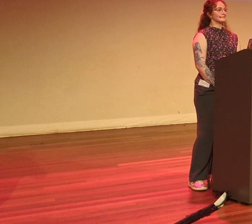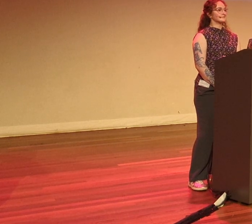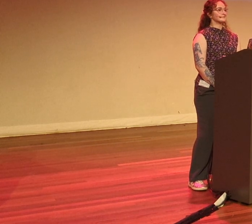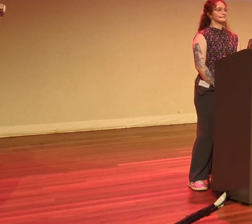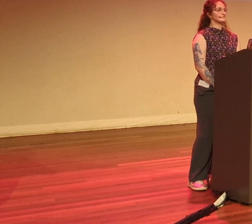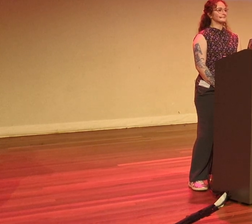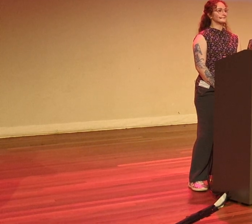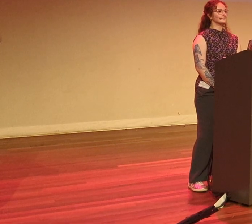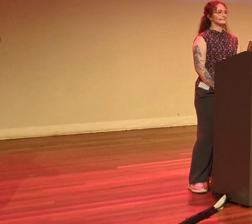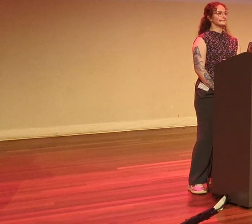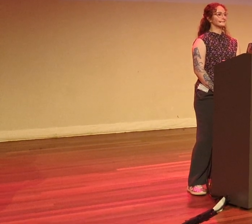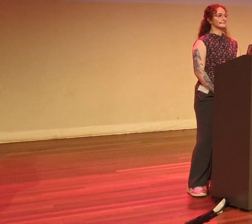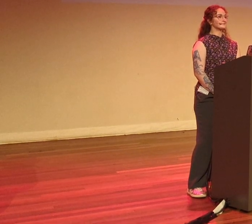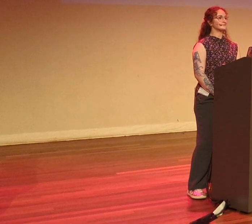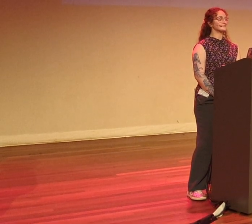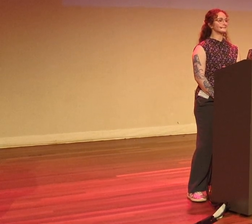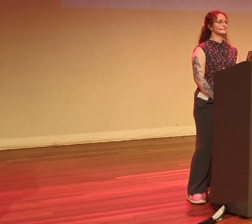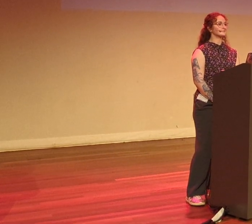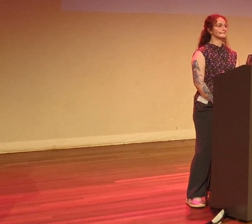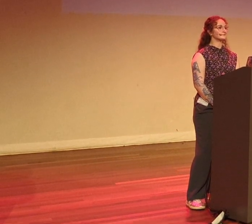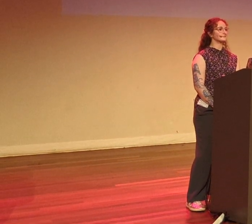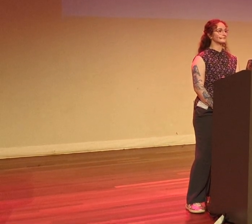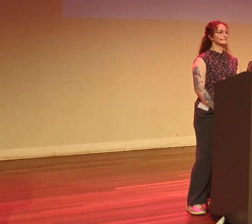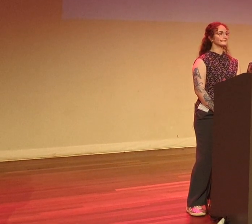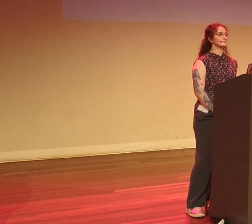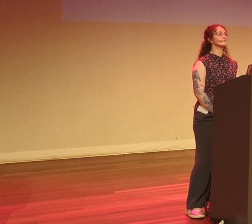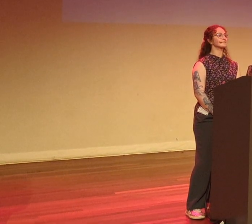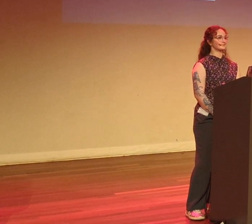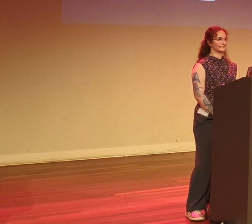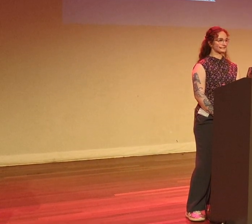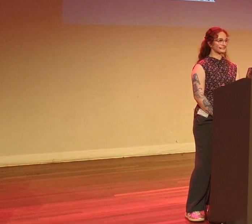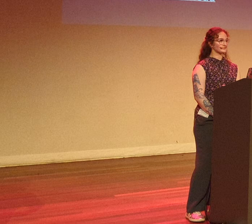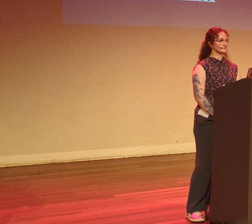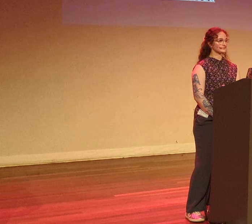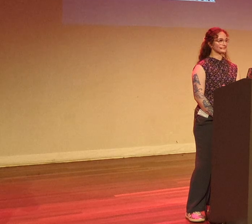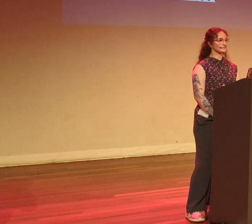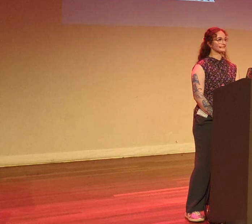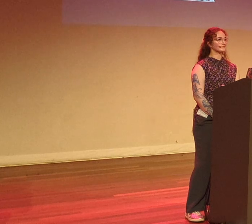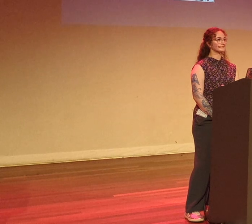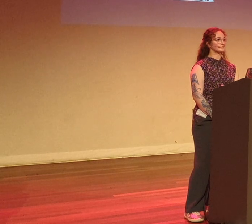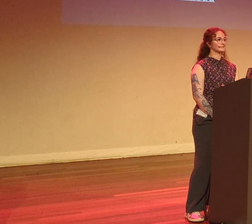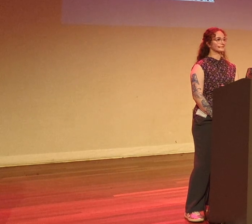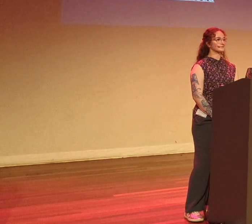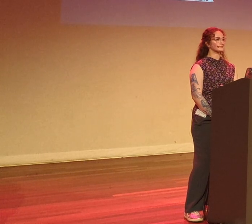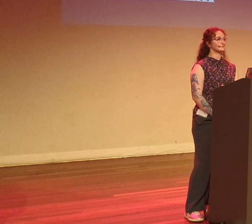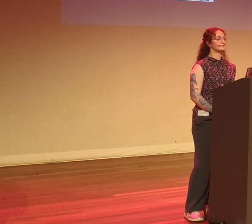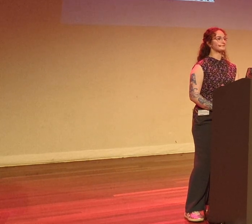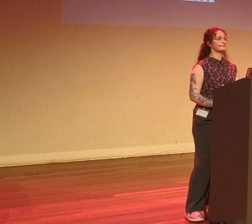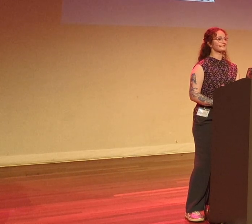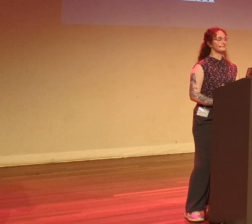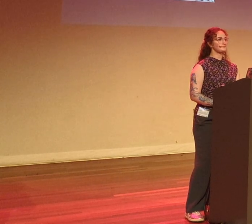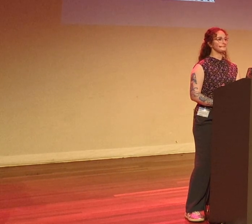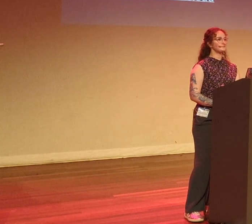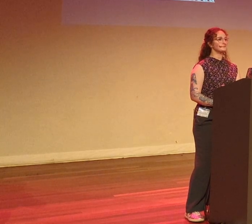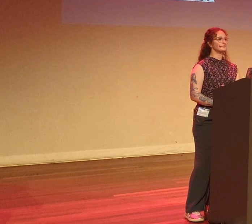for example, of not publicly available videos like Ellen shows, but